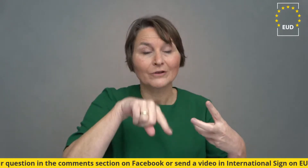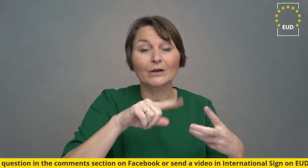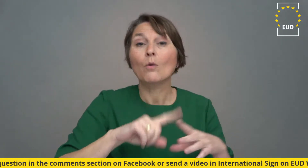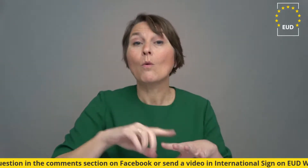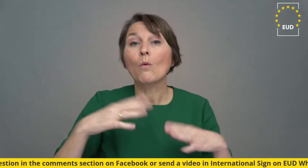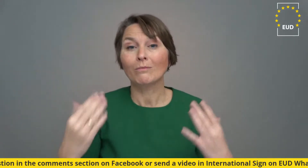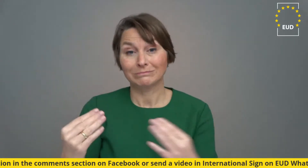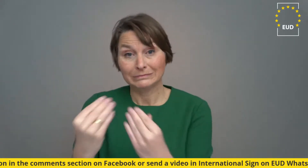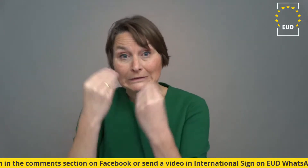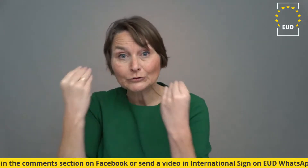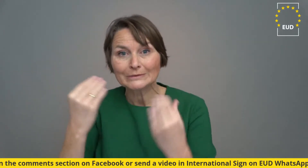in separate sectors?